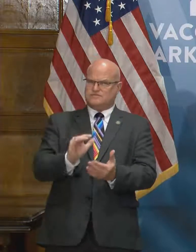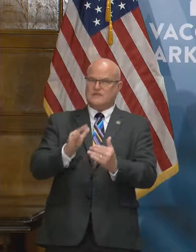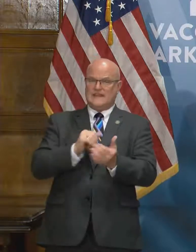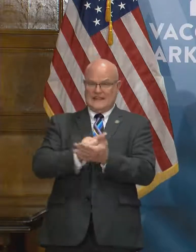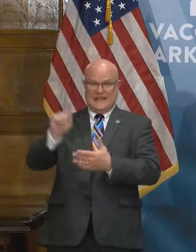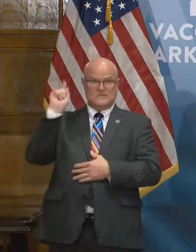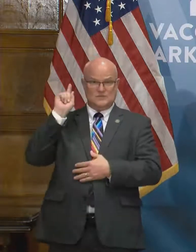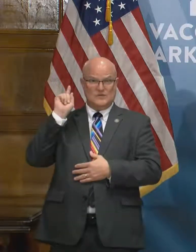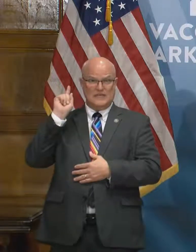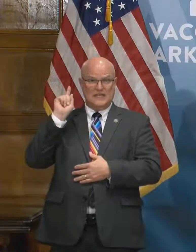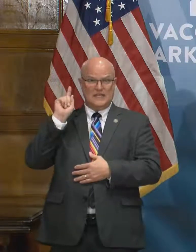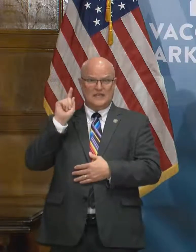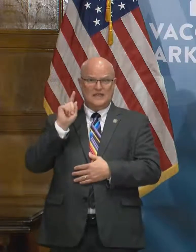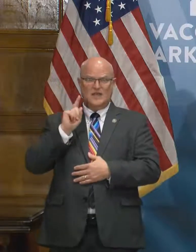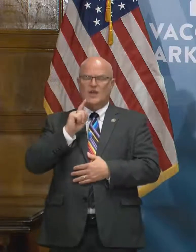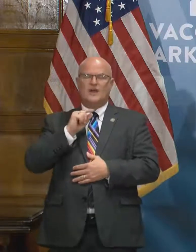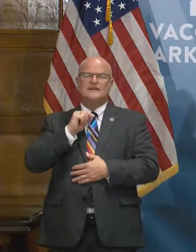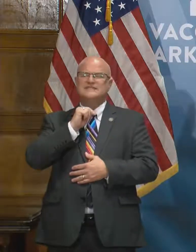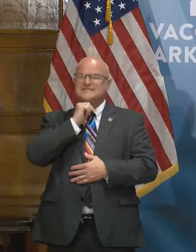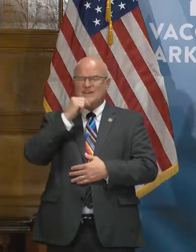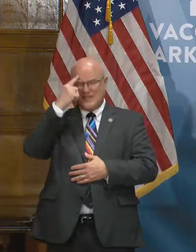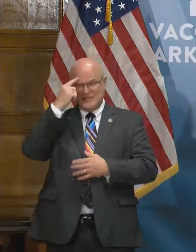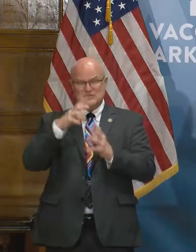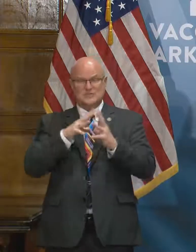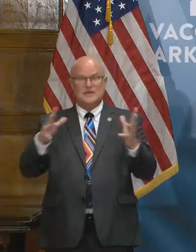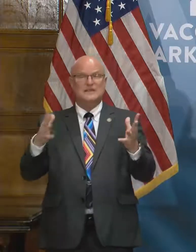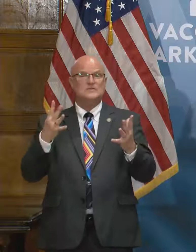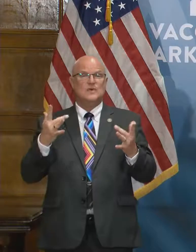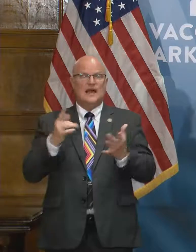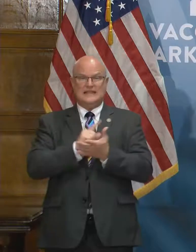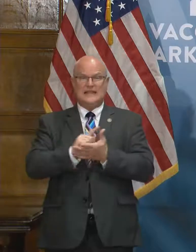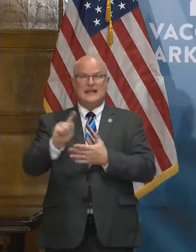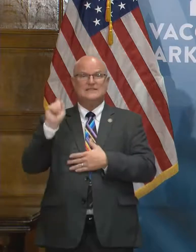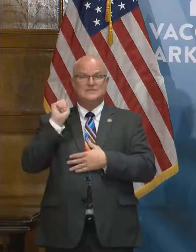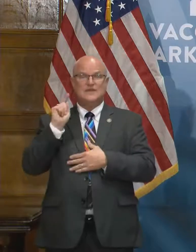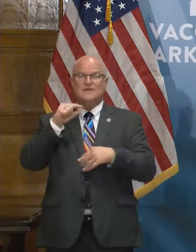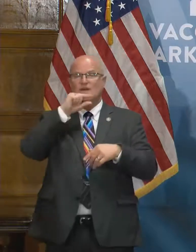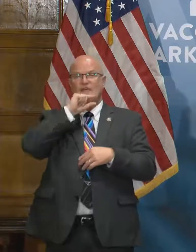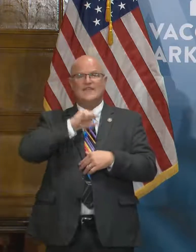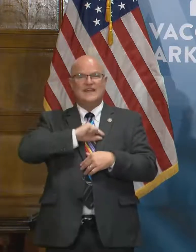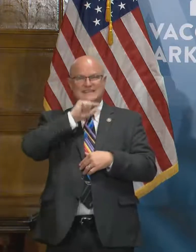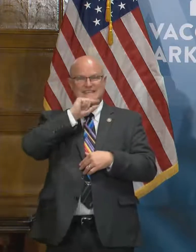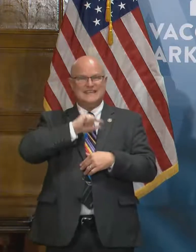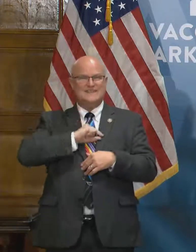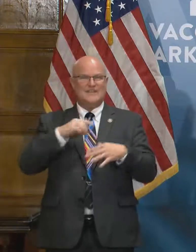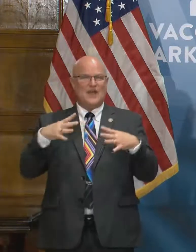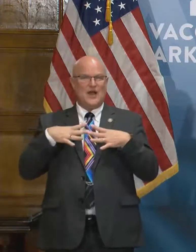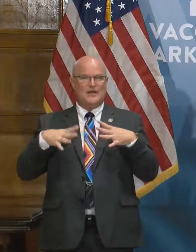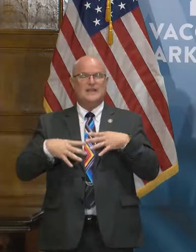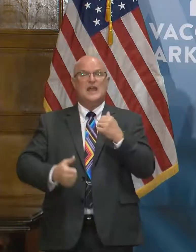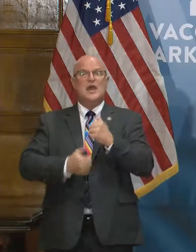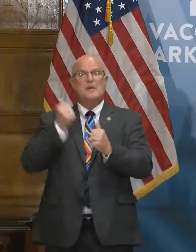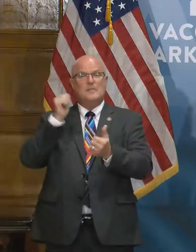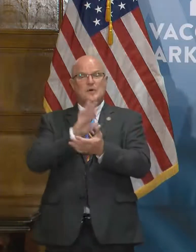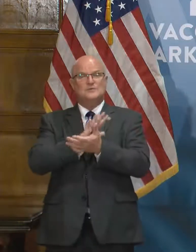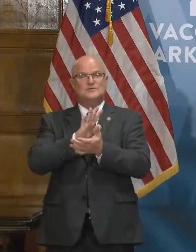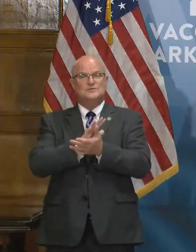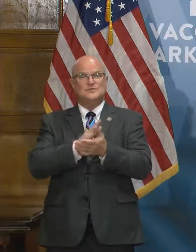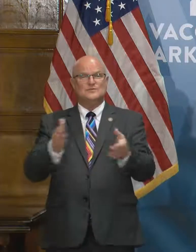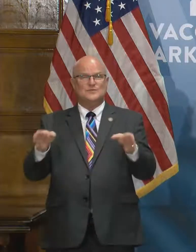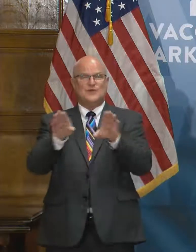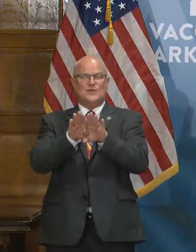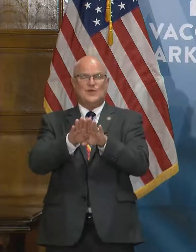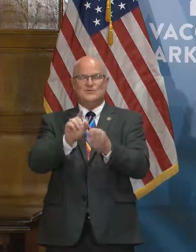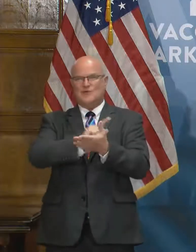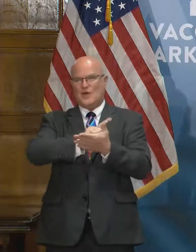previous week. We don't read too much into that because last week was the Thanksgiving holiday and most districts around the state were out for